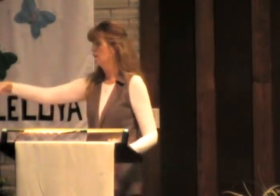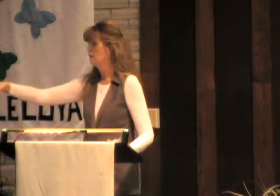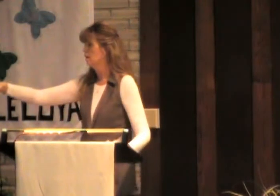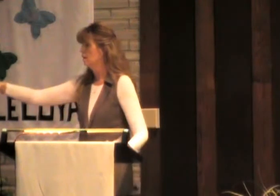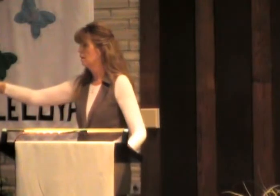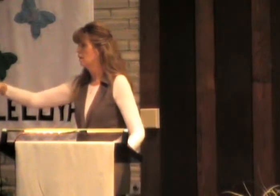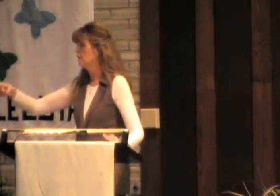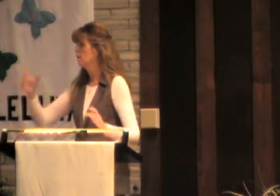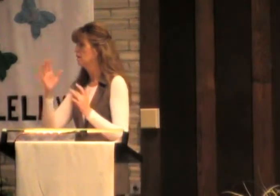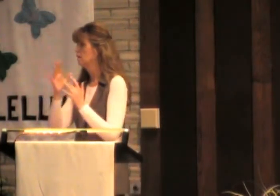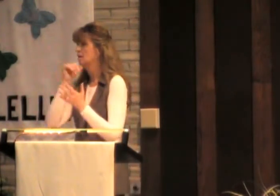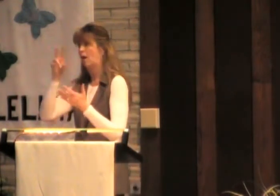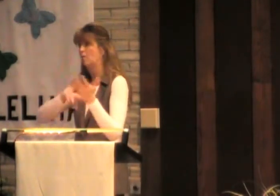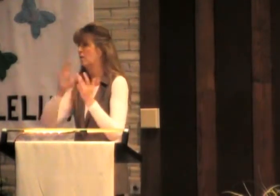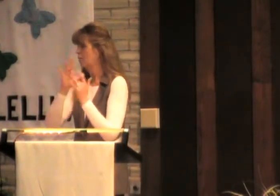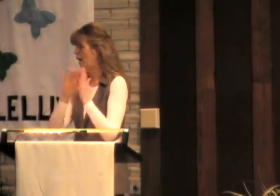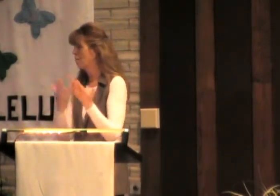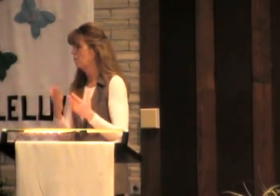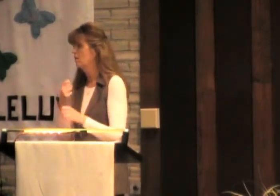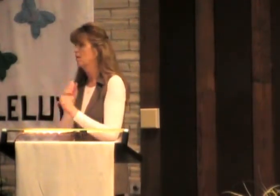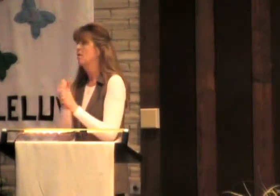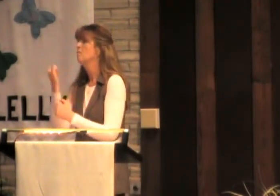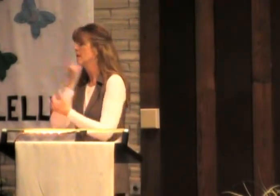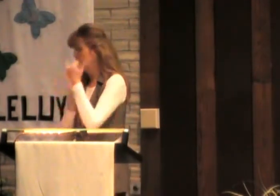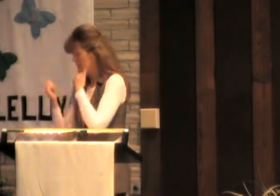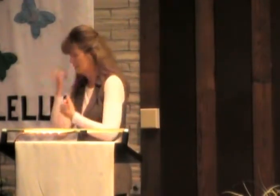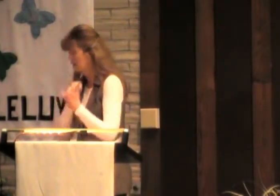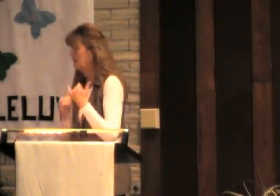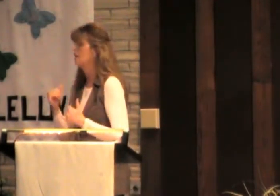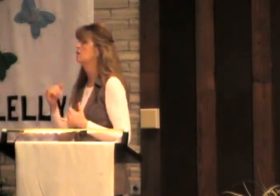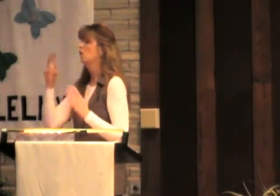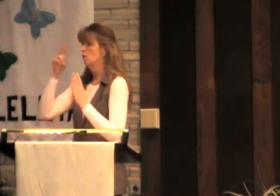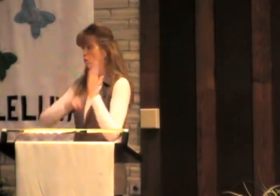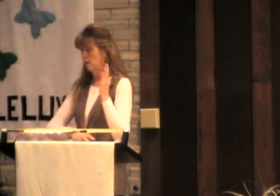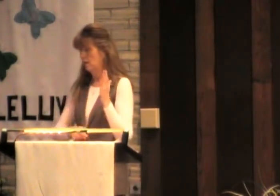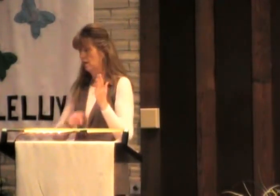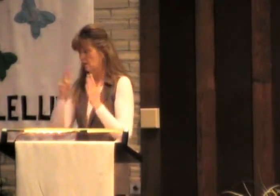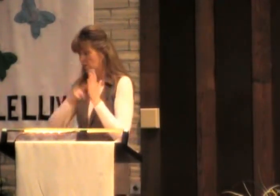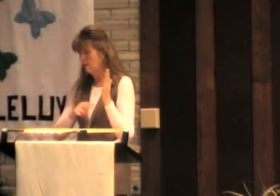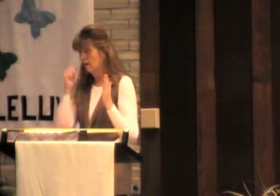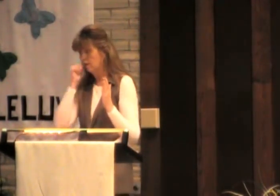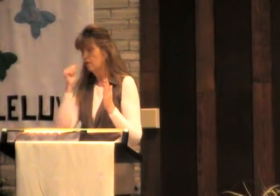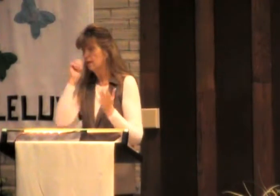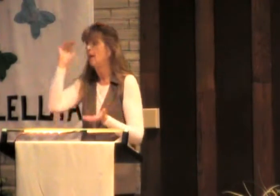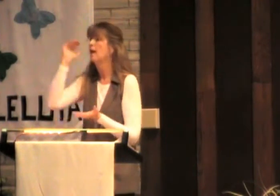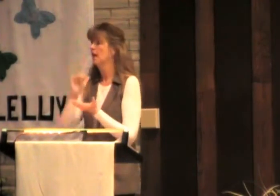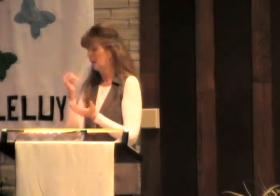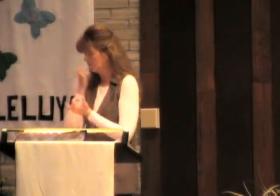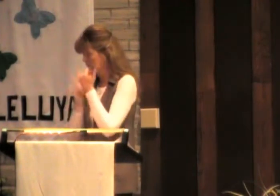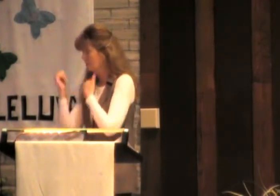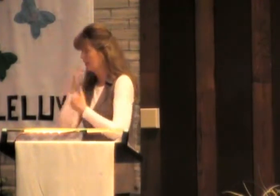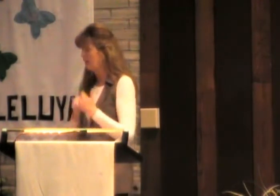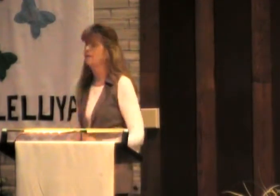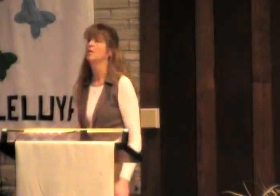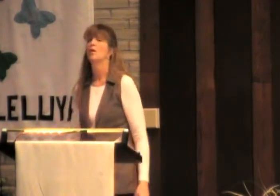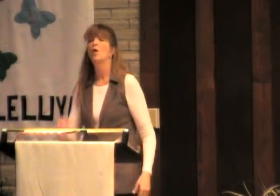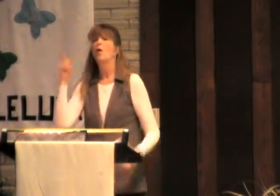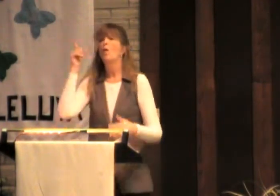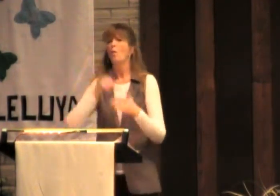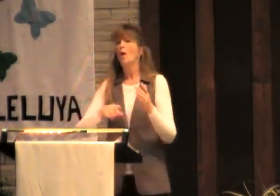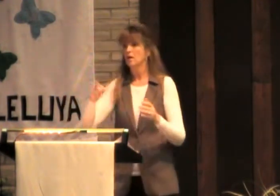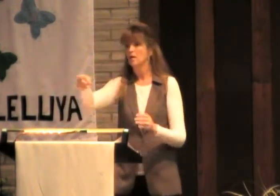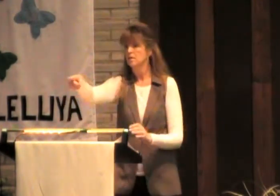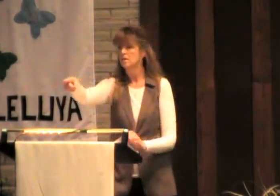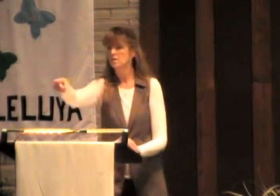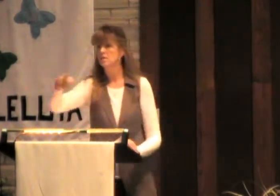Children, raising children, not reading the Bible, making mistakes, not reading it every day,